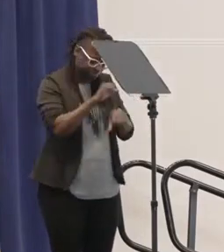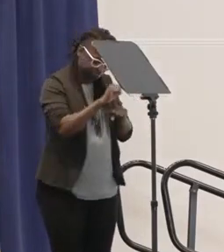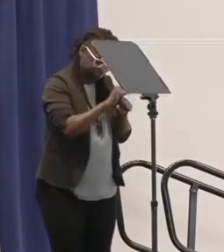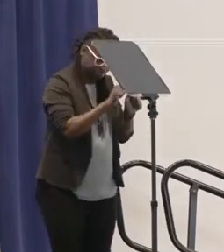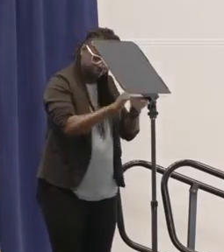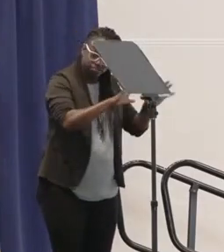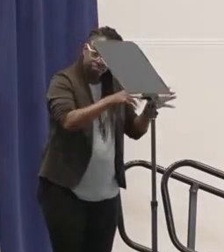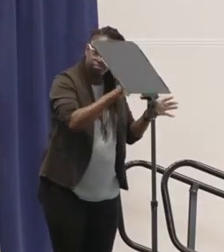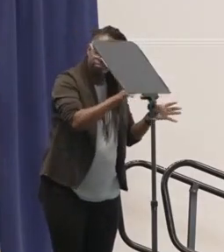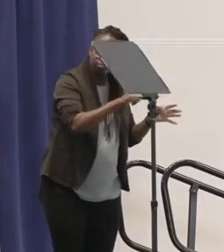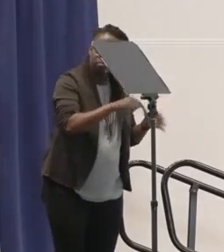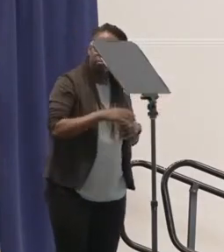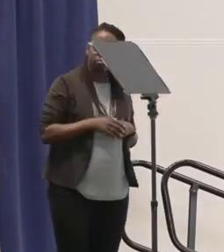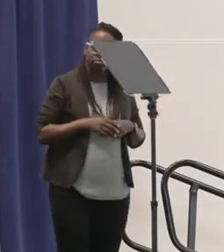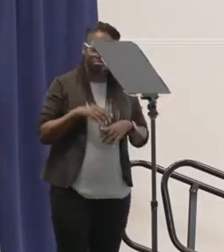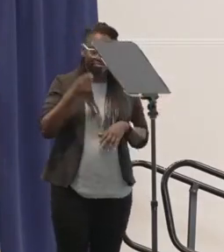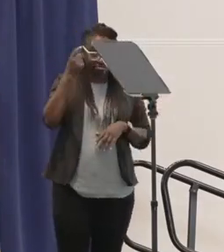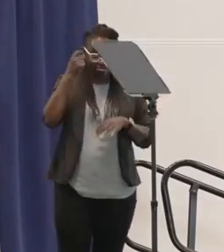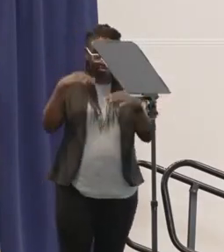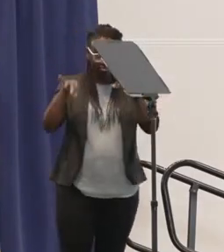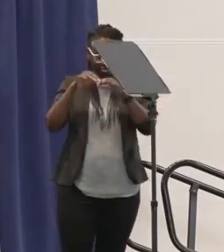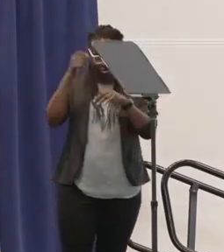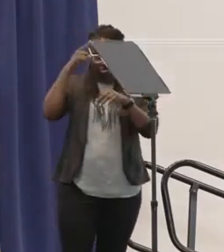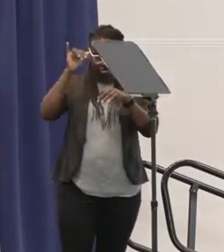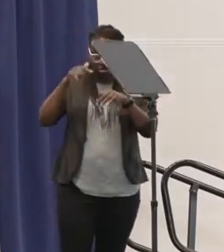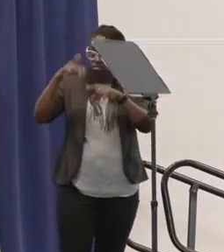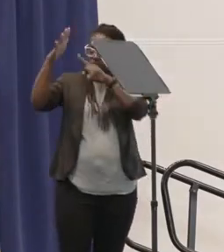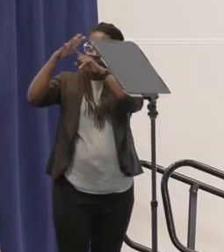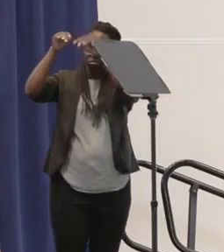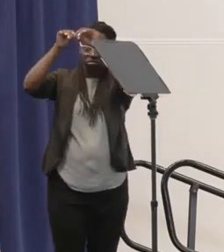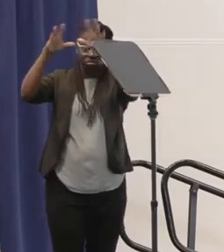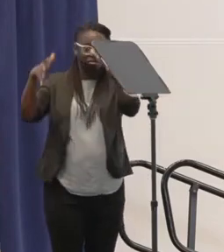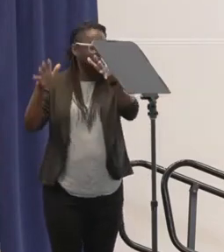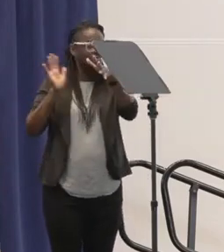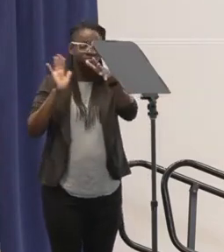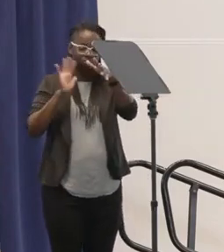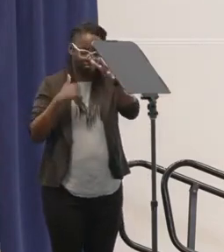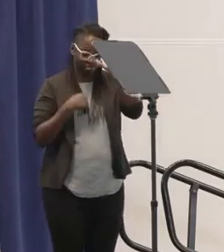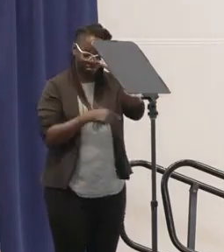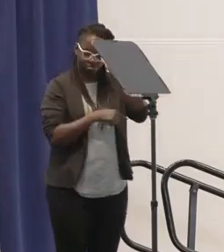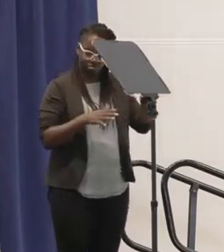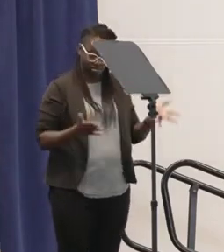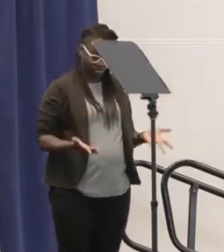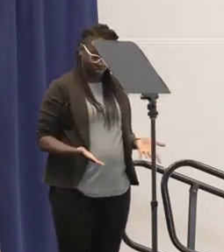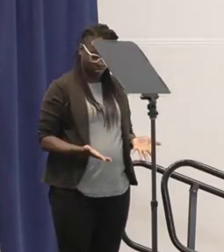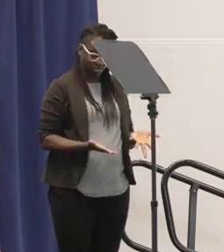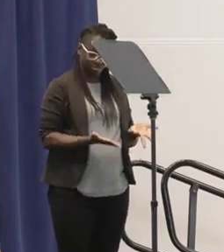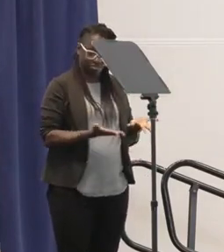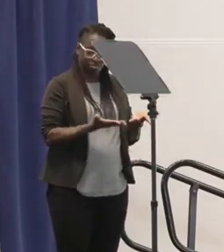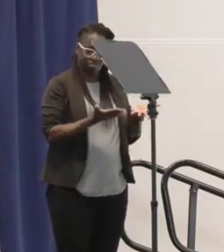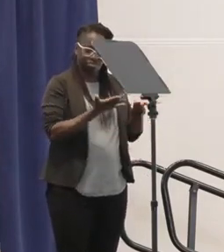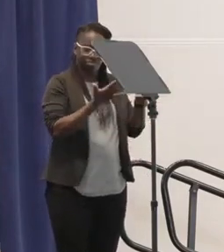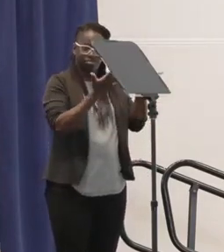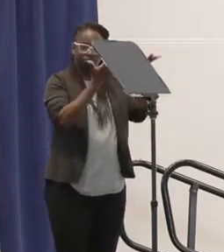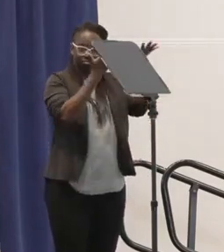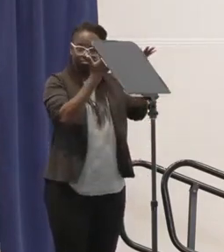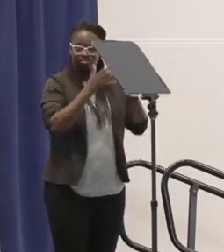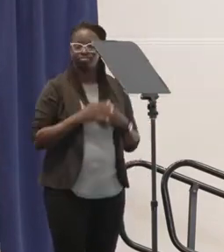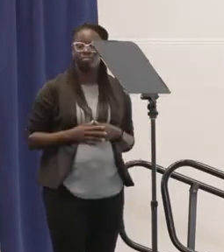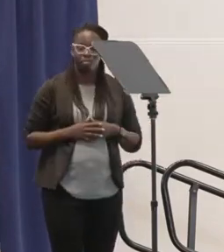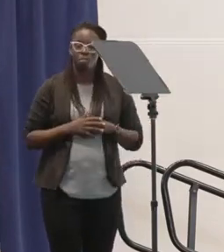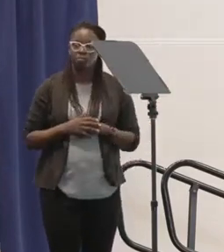it's a top-down approach, we'll be unsuccessful in our efforts here, and we won't have the greatest impact we all want to have